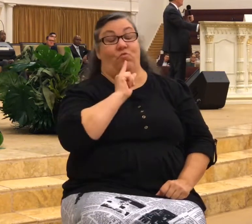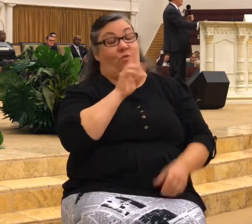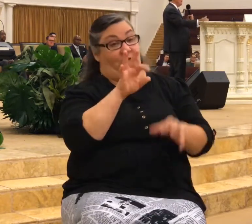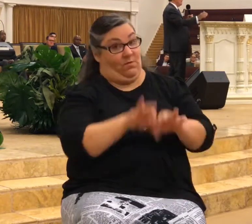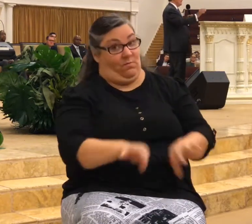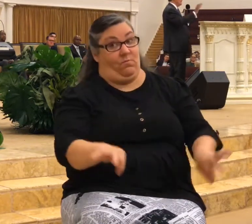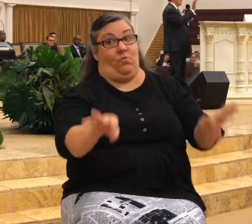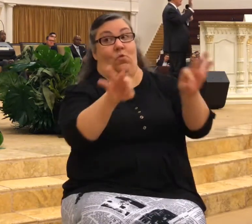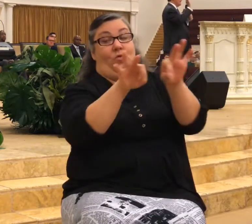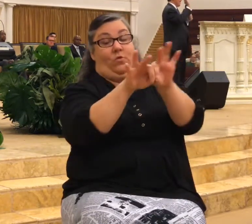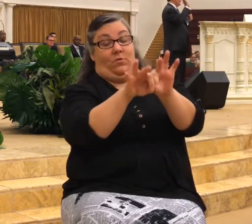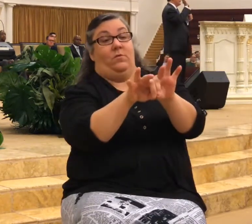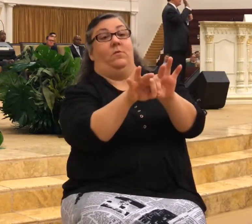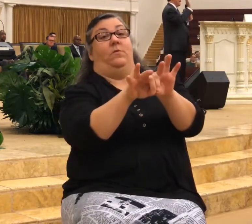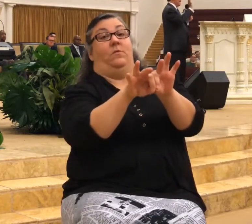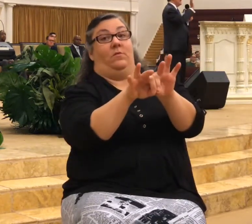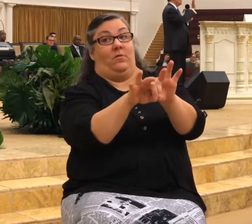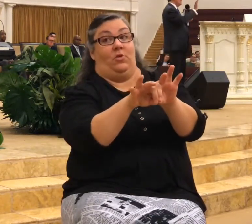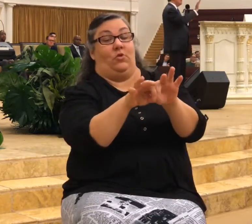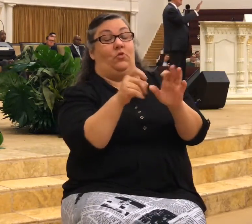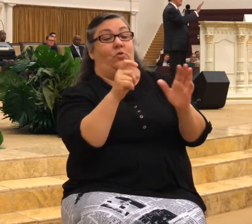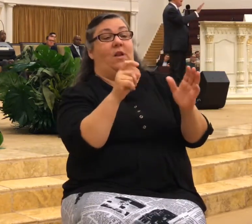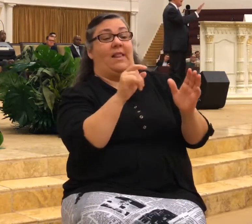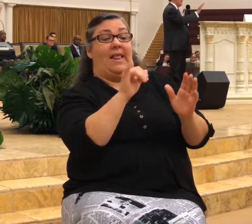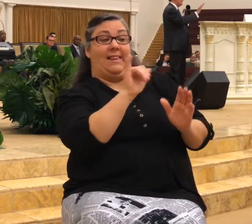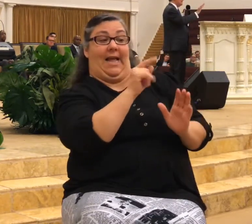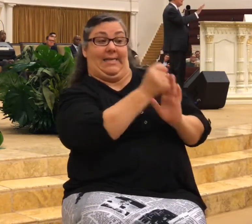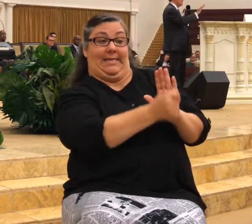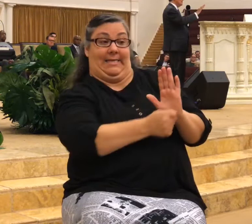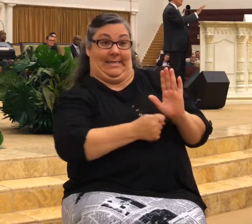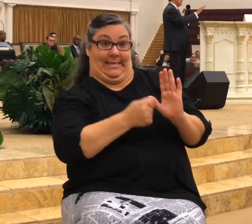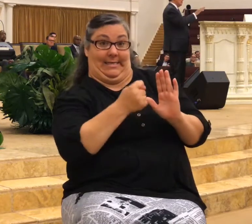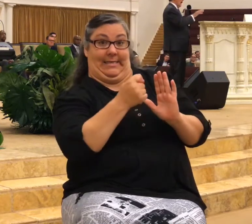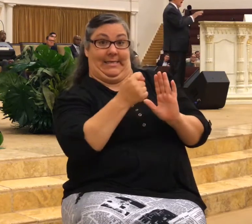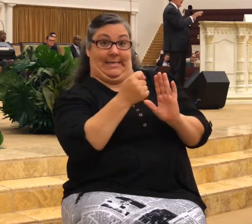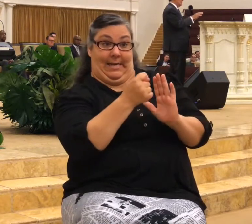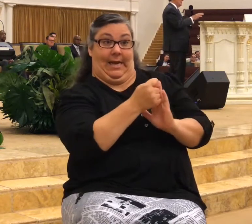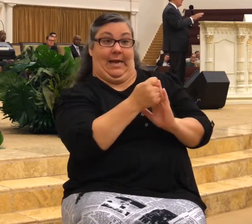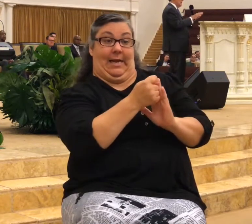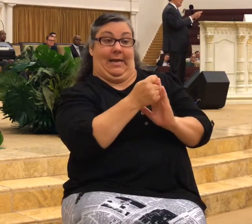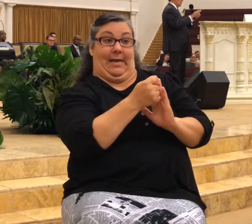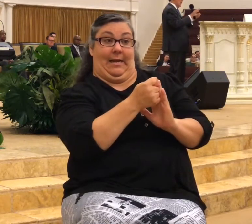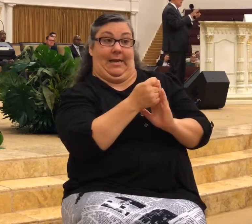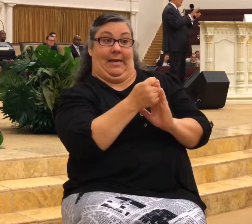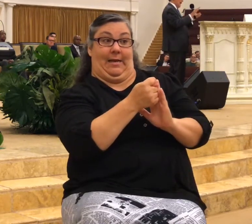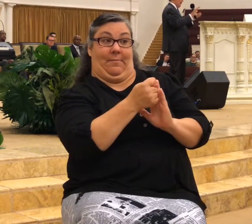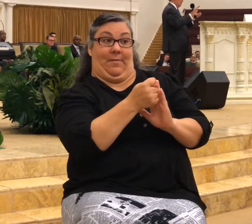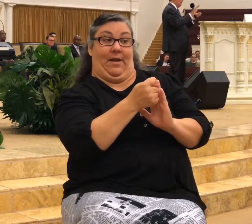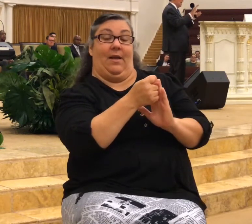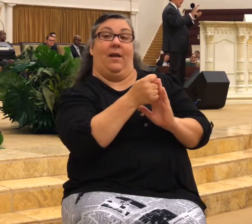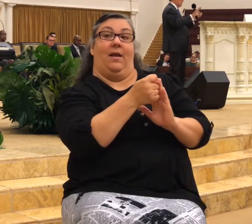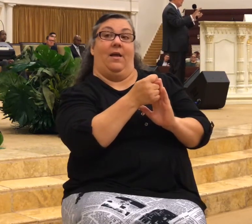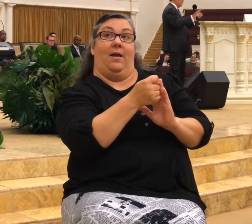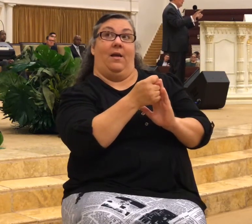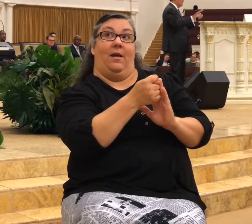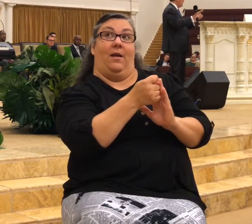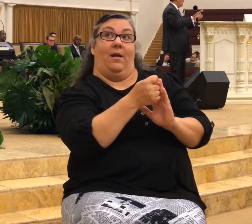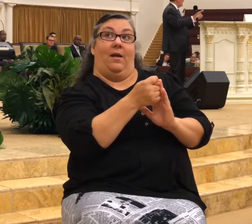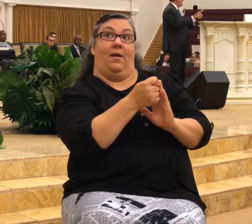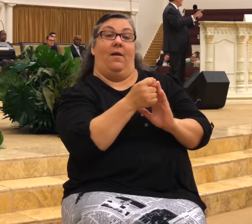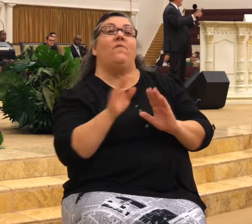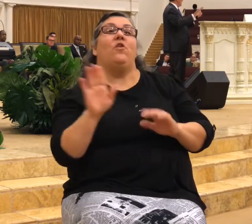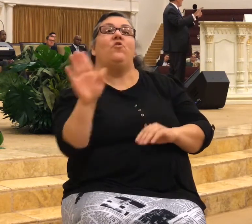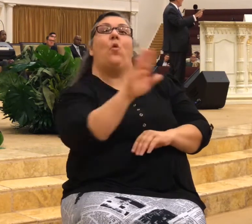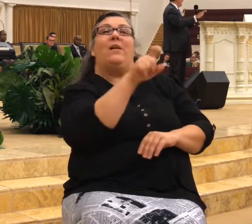significant that at the time of the end, God does not shut down the